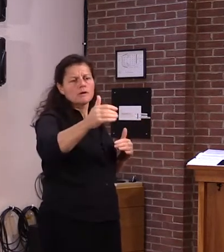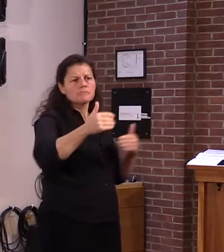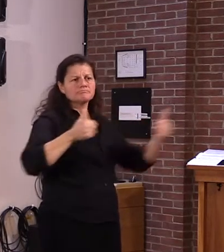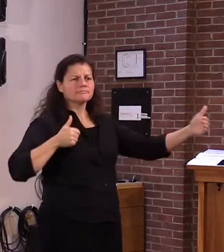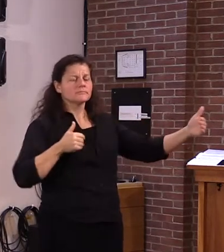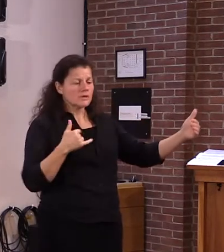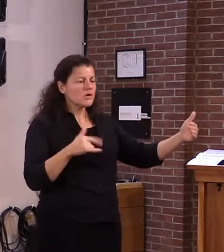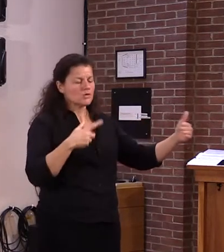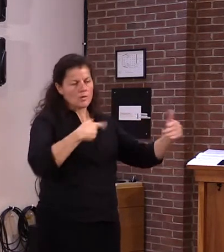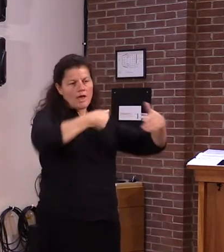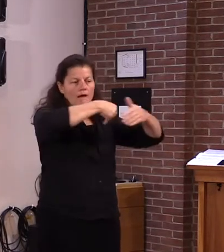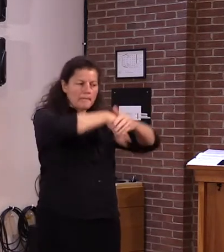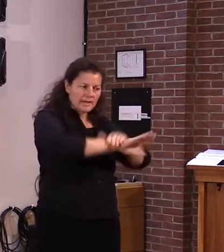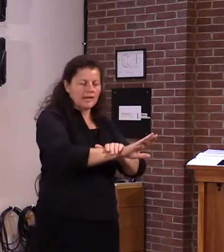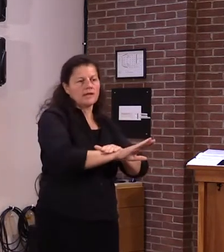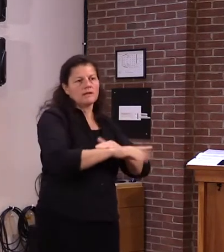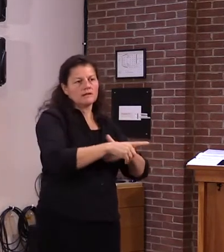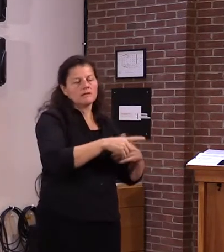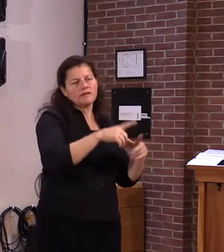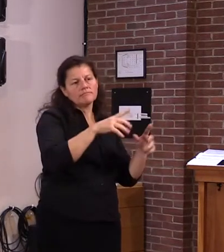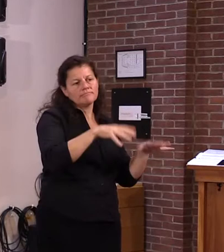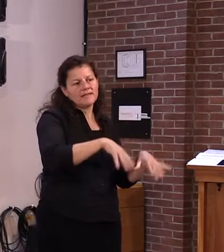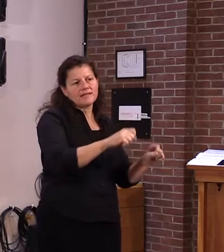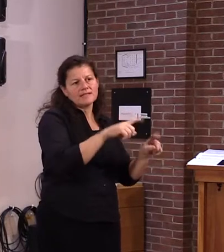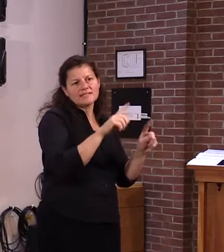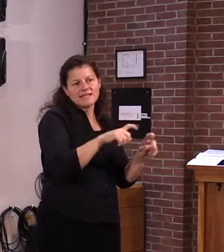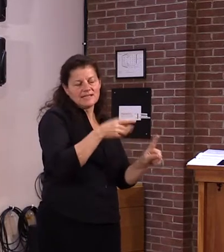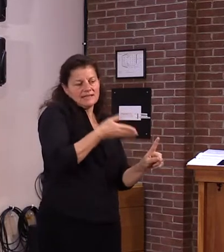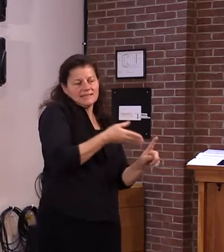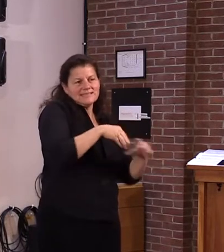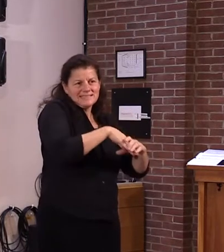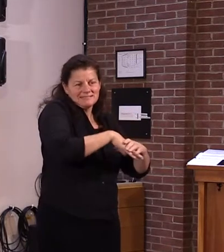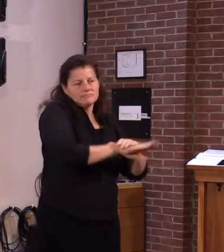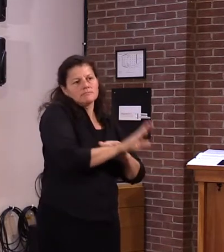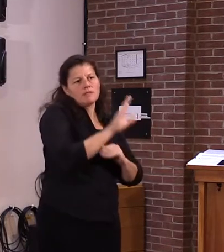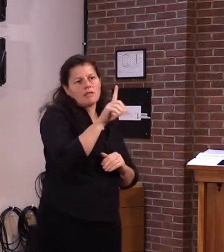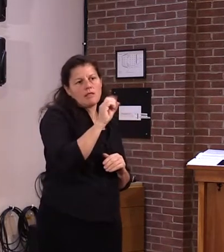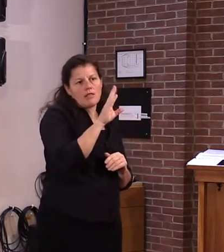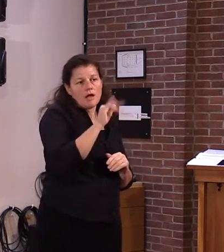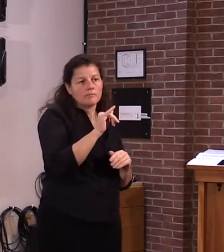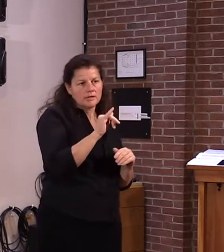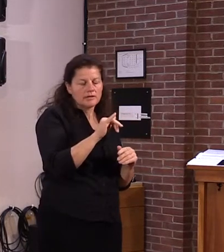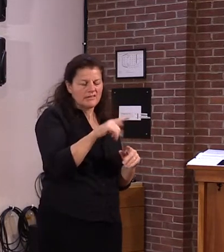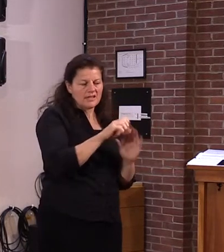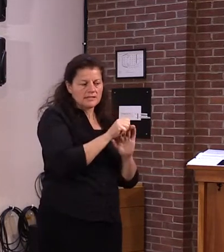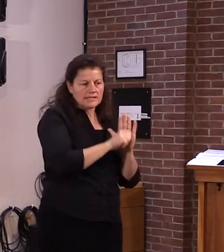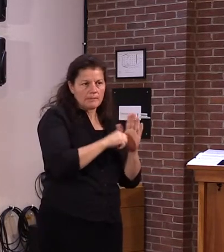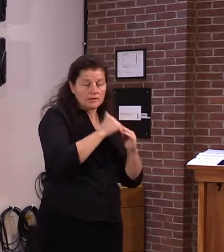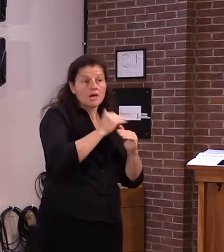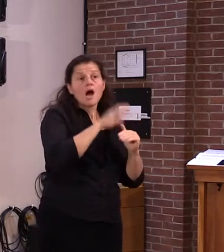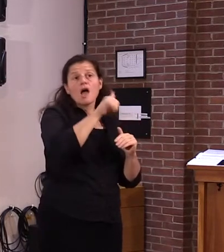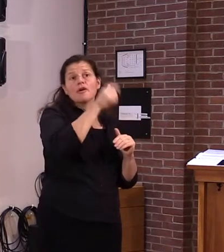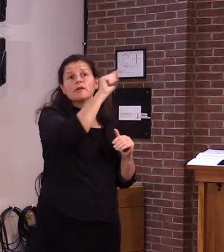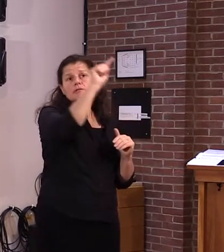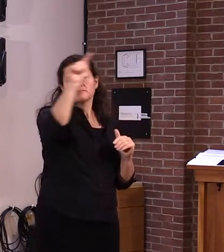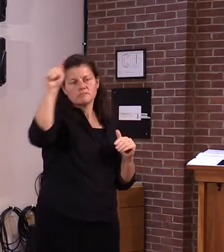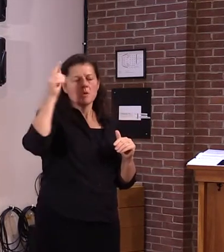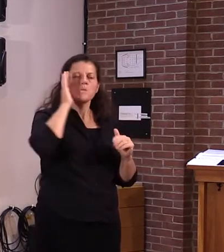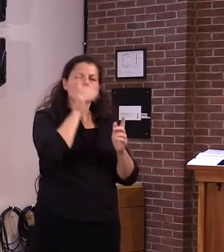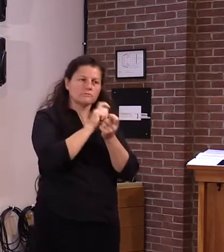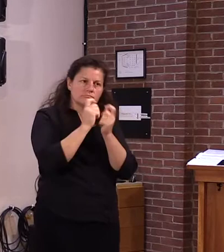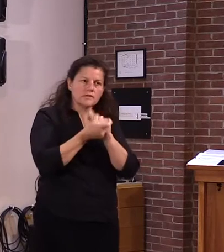We're going to have testing inside that state office building, as well as other locations throughout the state where we have